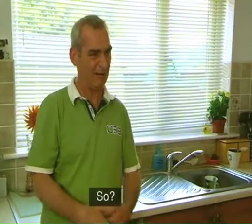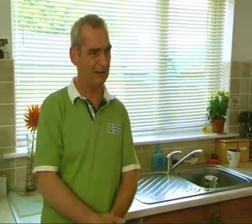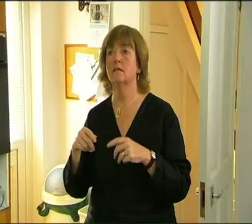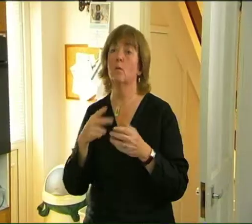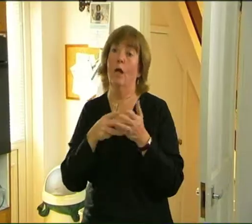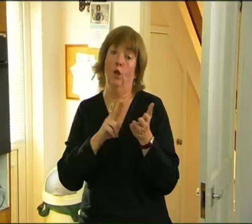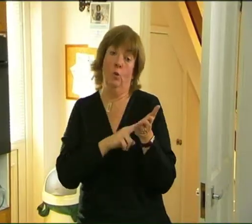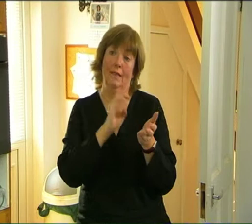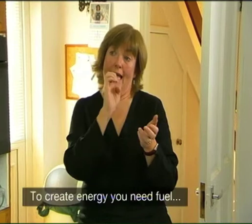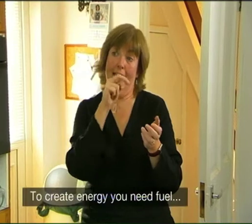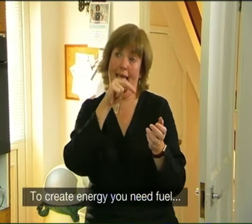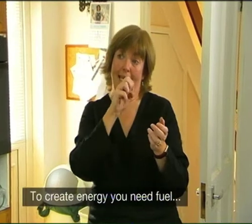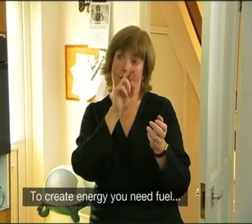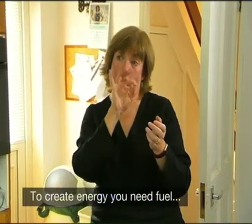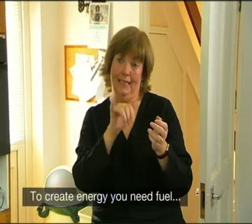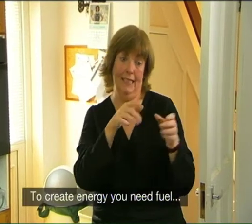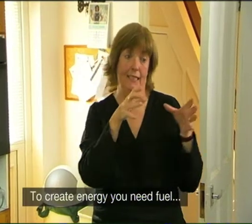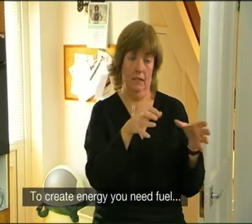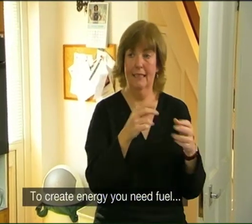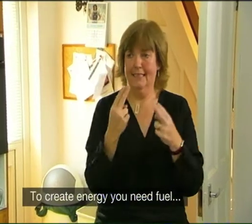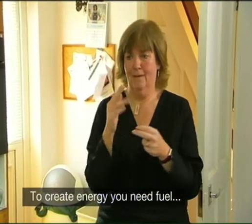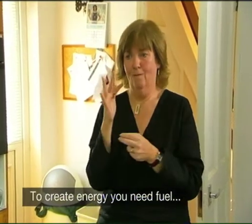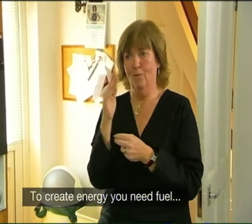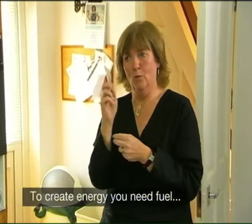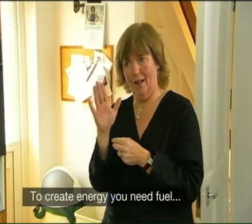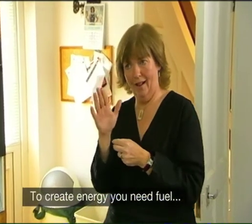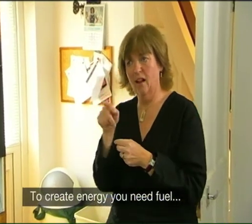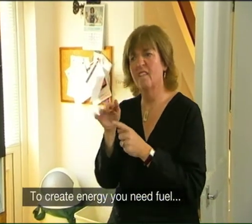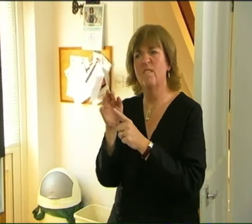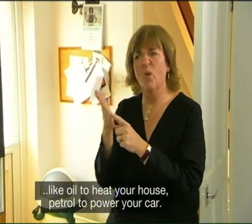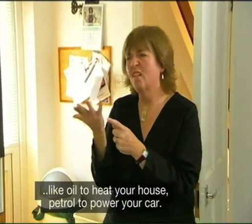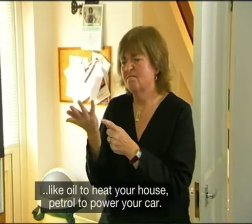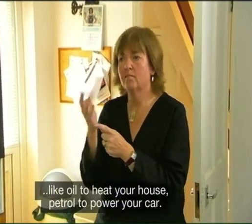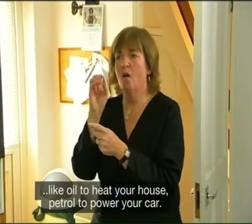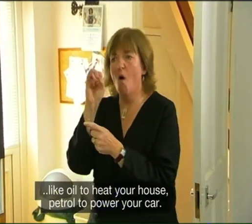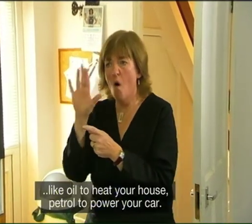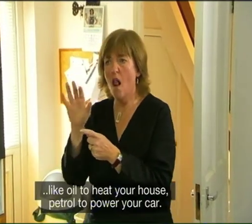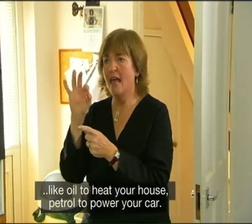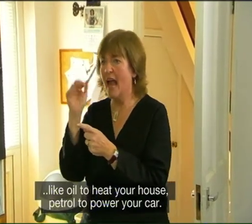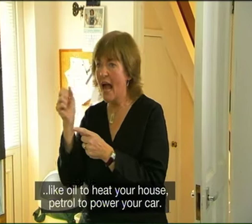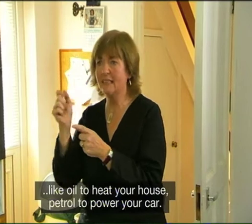So? Well, to create energy, you need fuel. Like oil to heat your